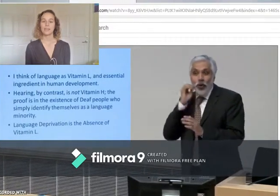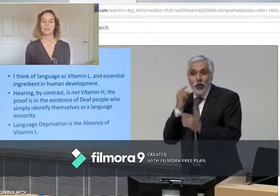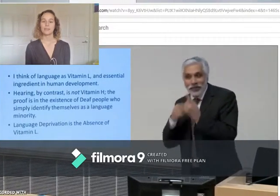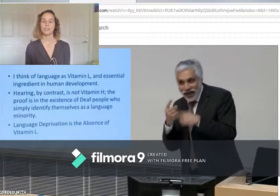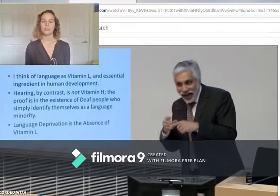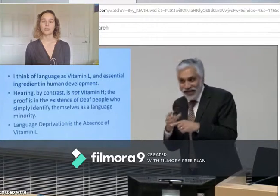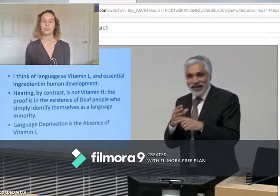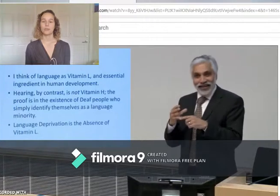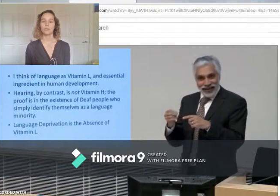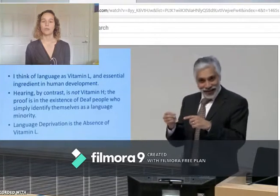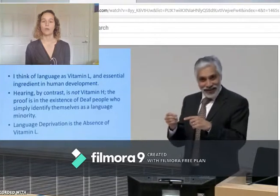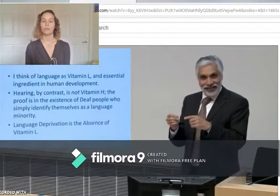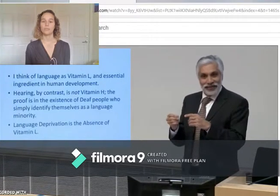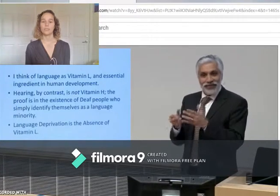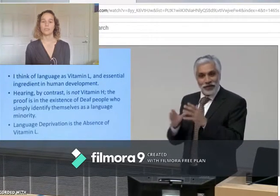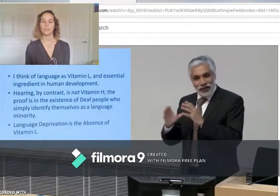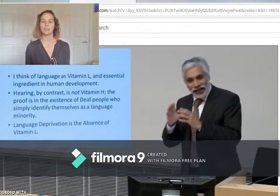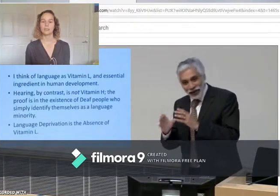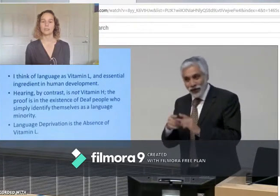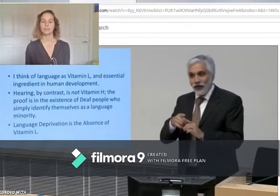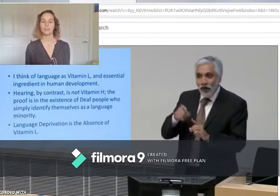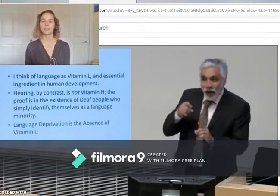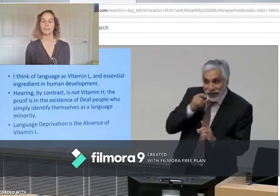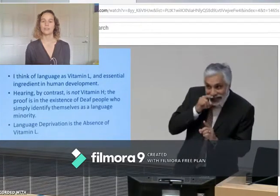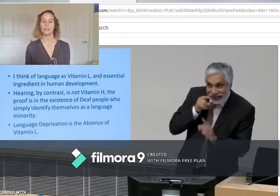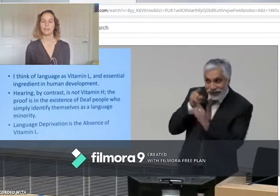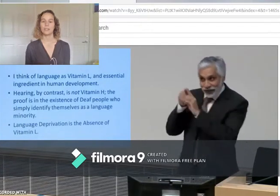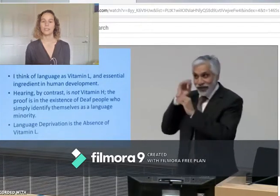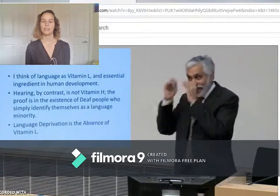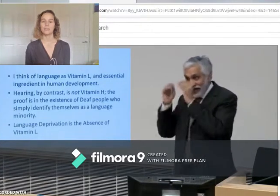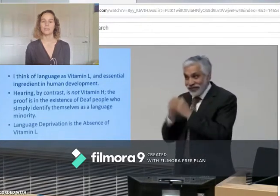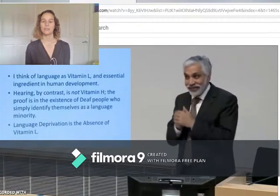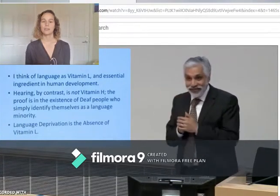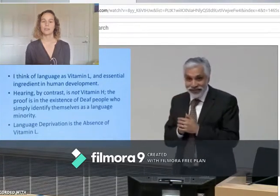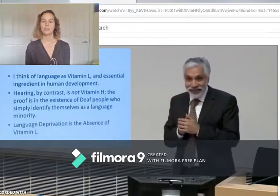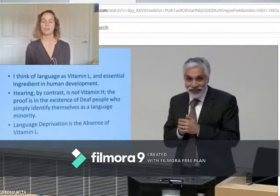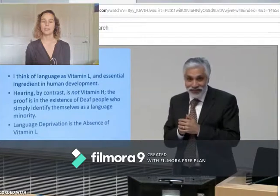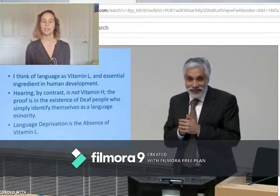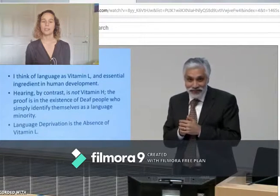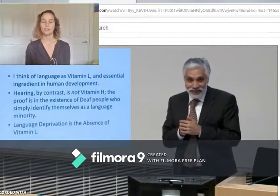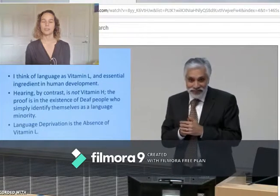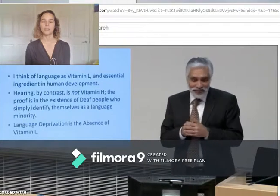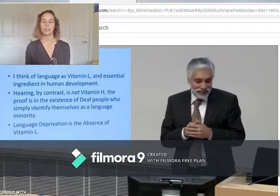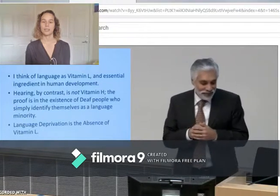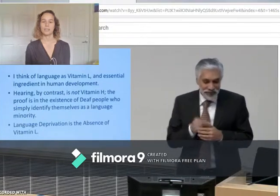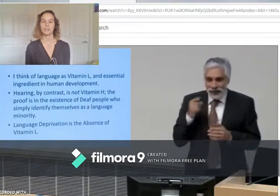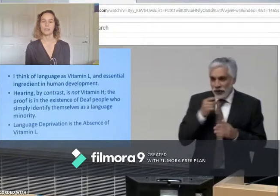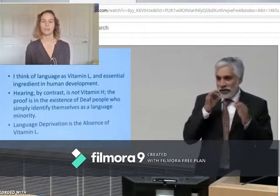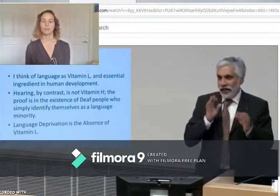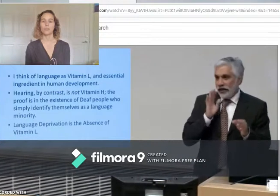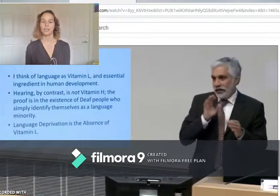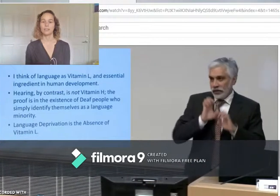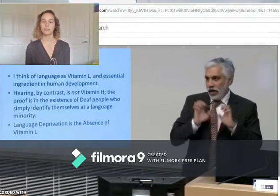Really, that experiment showed what home signs looked like when they developed among kids, their communication and their